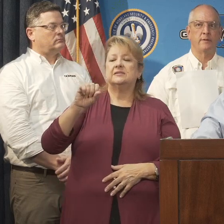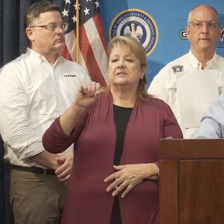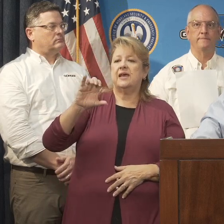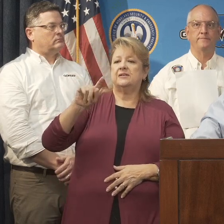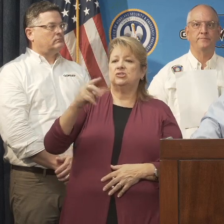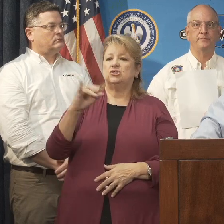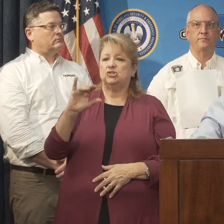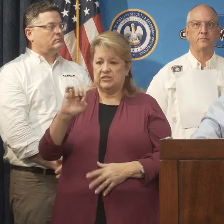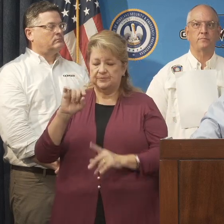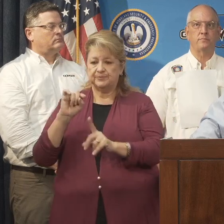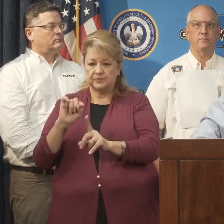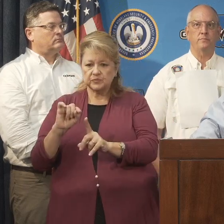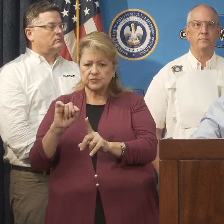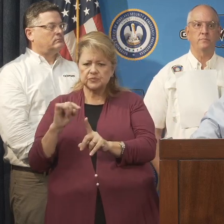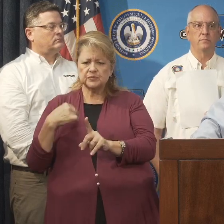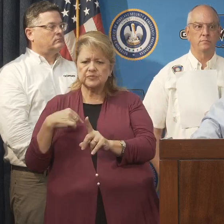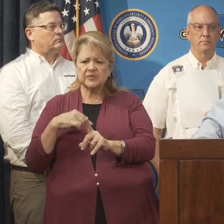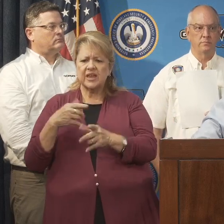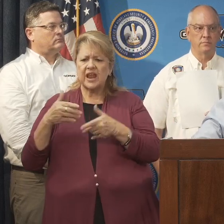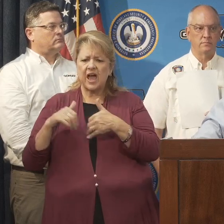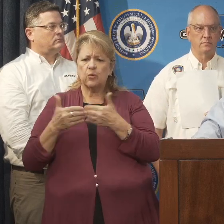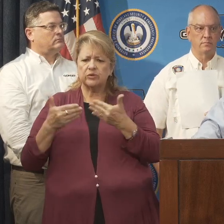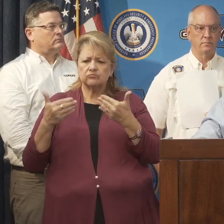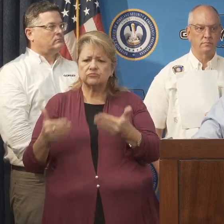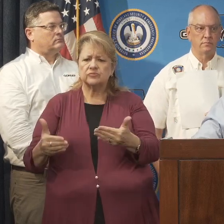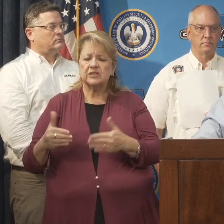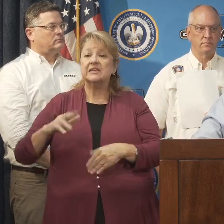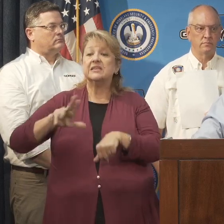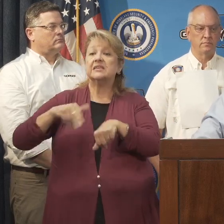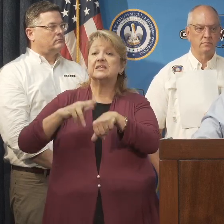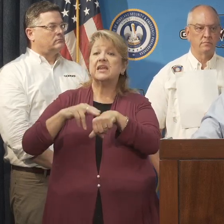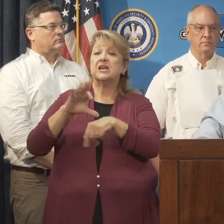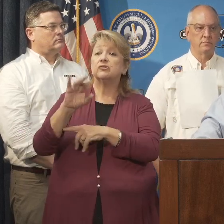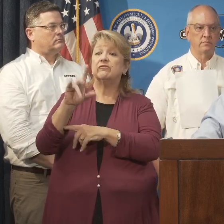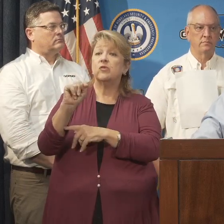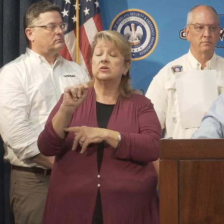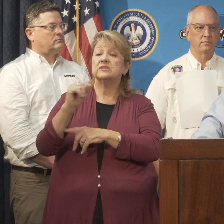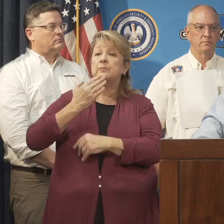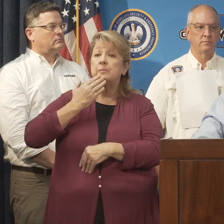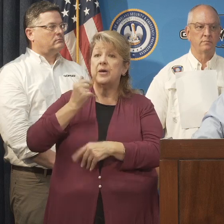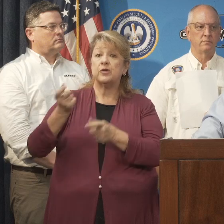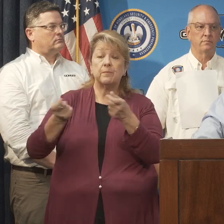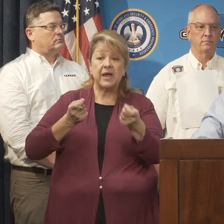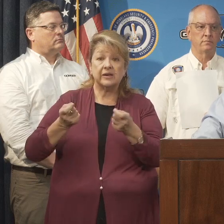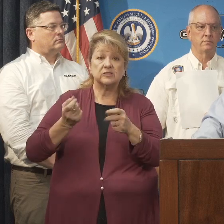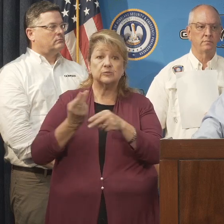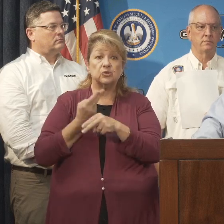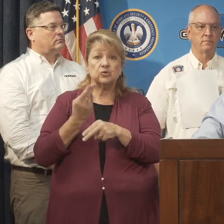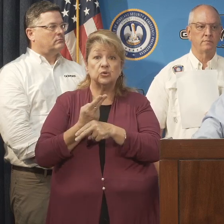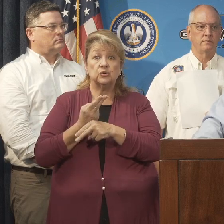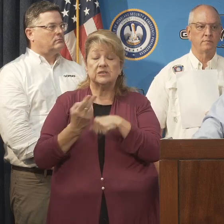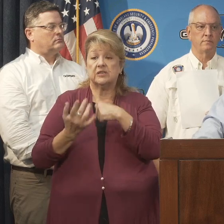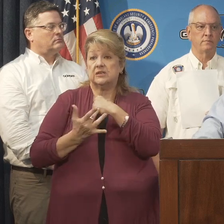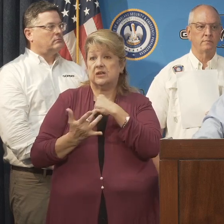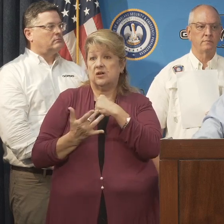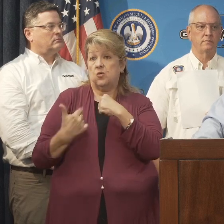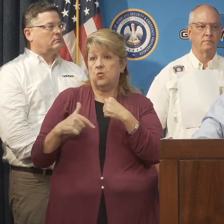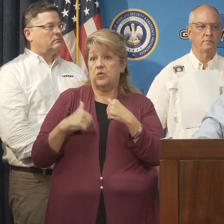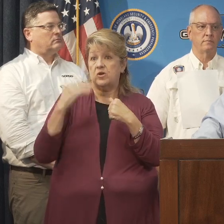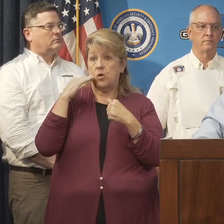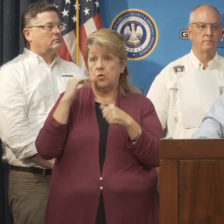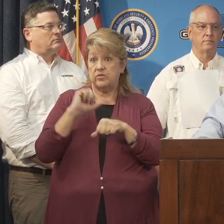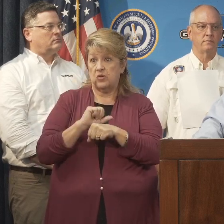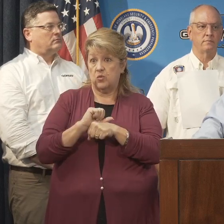now and the method moving forward for all the national forests is better management using the technology we know that works, which